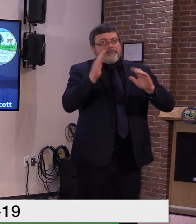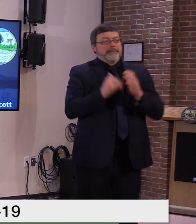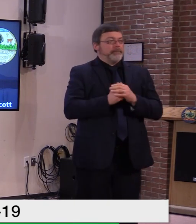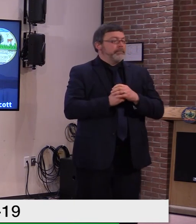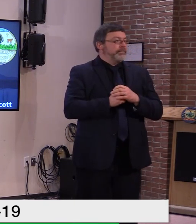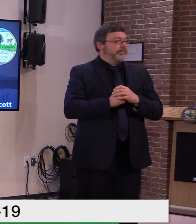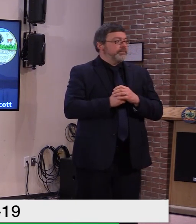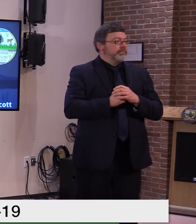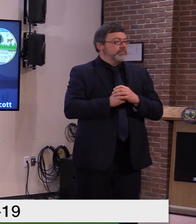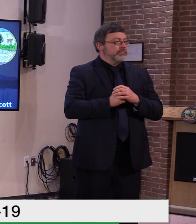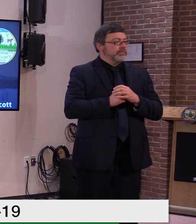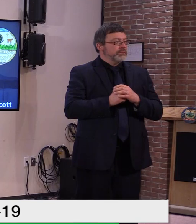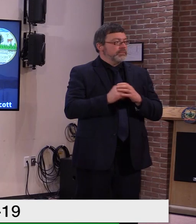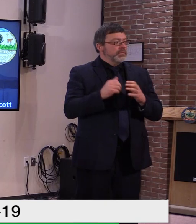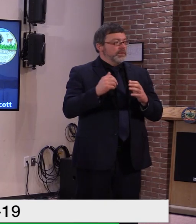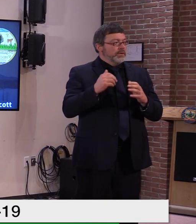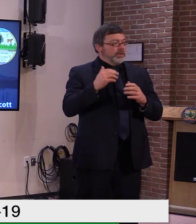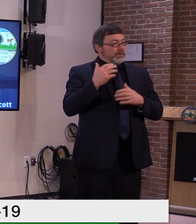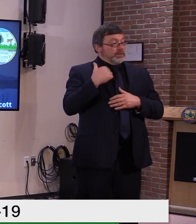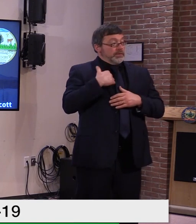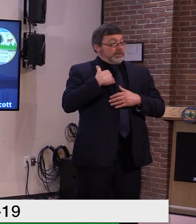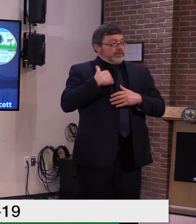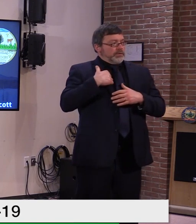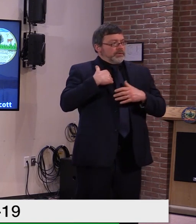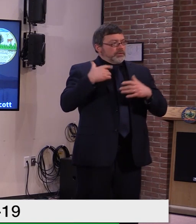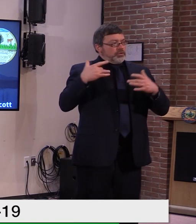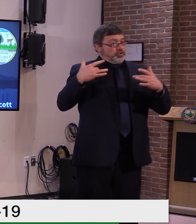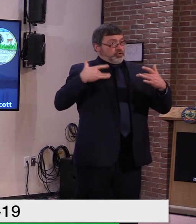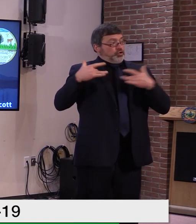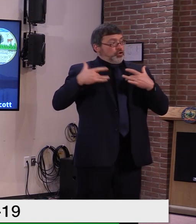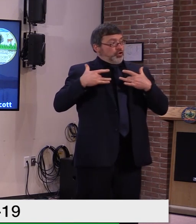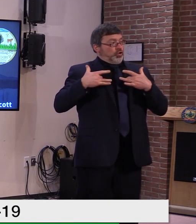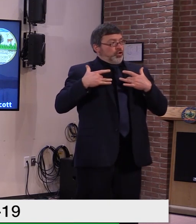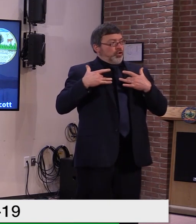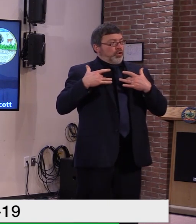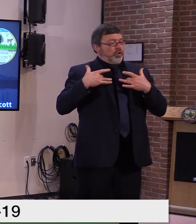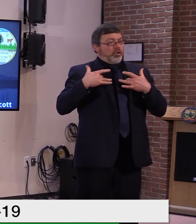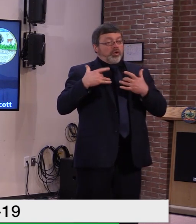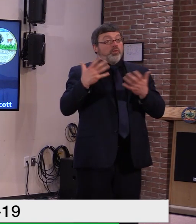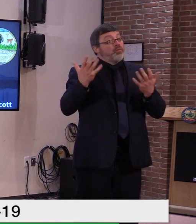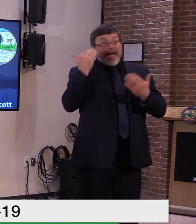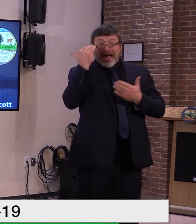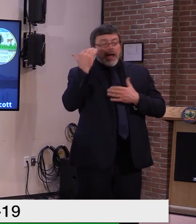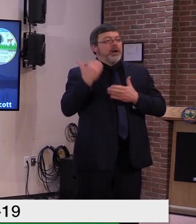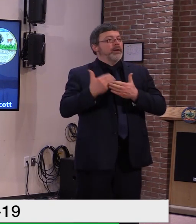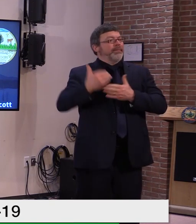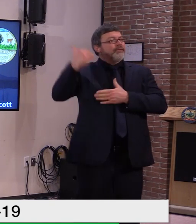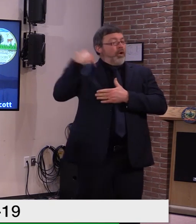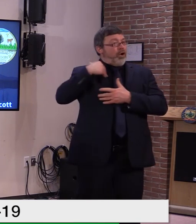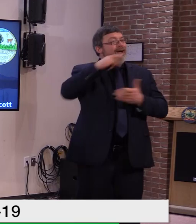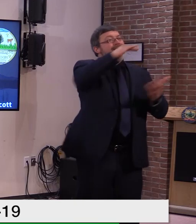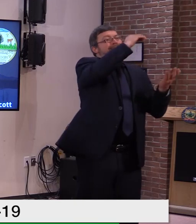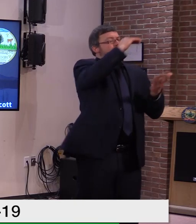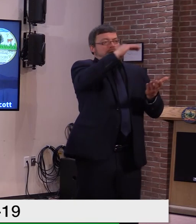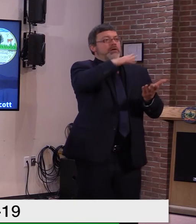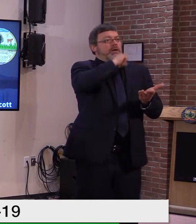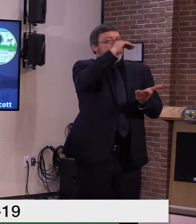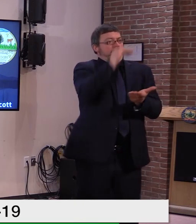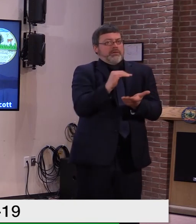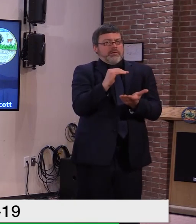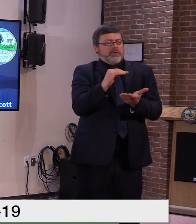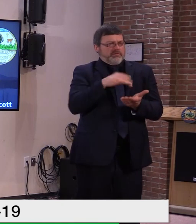federal vaccine allotments have been cut from what we were expecting to what we are receiving next